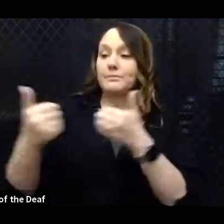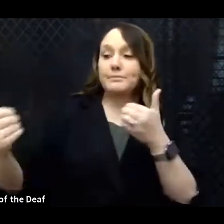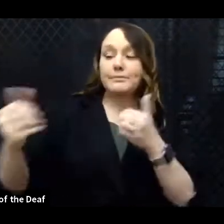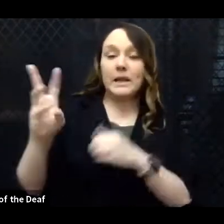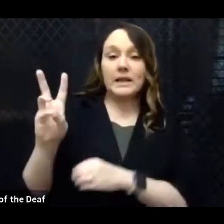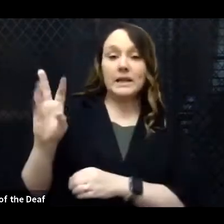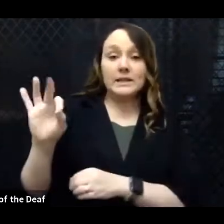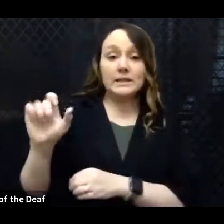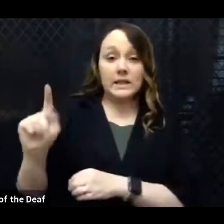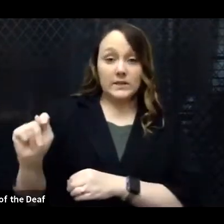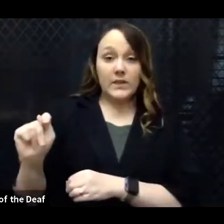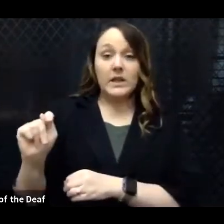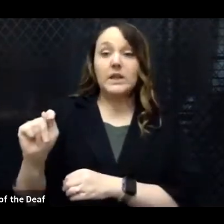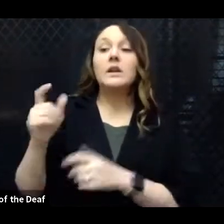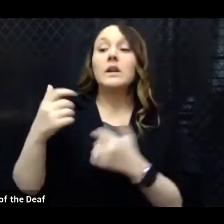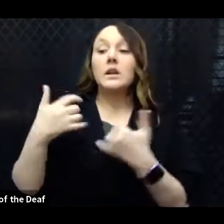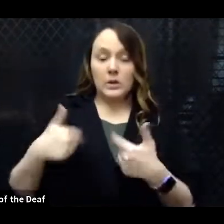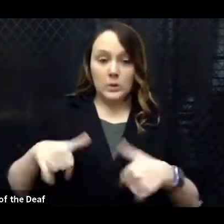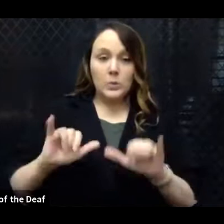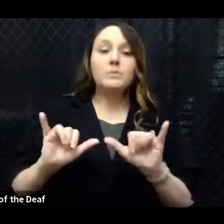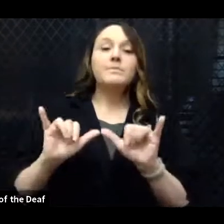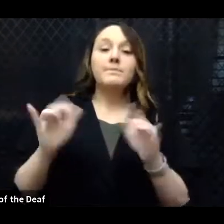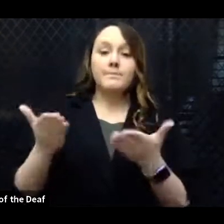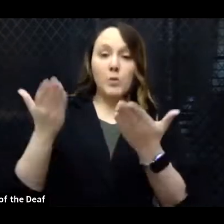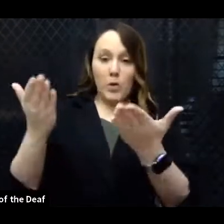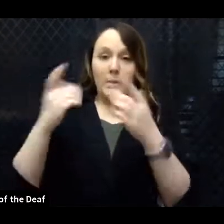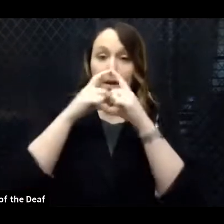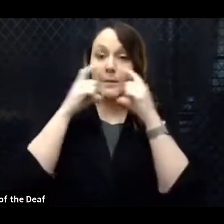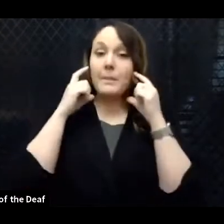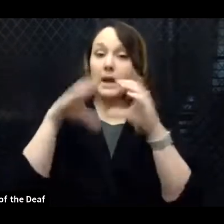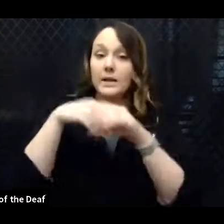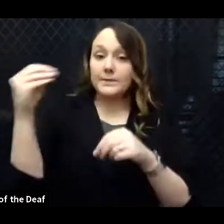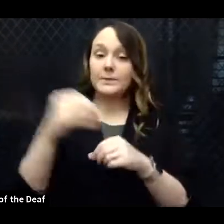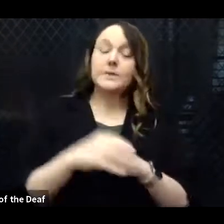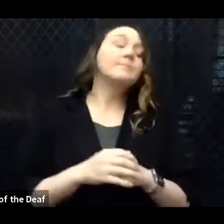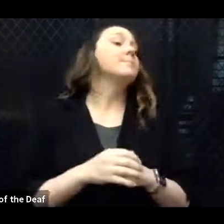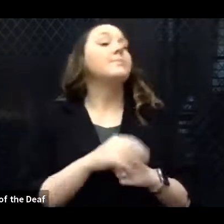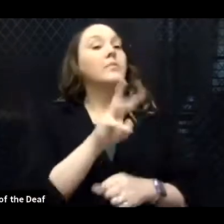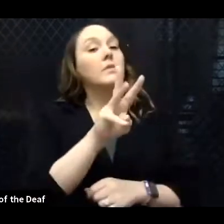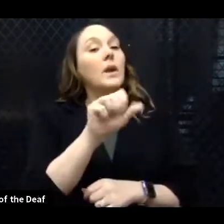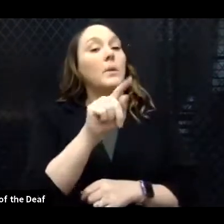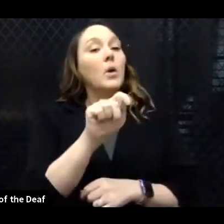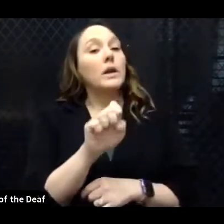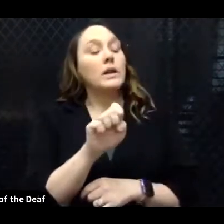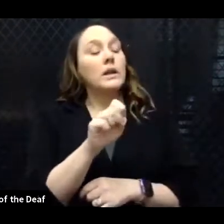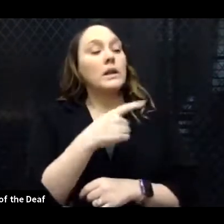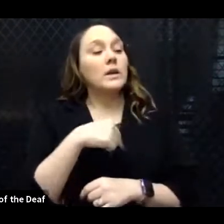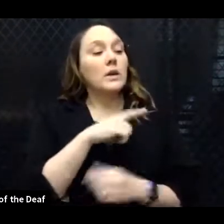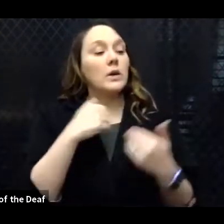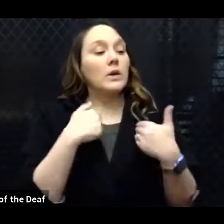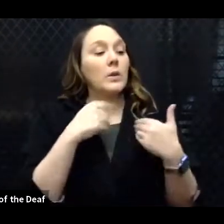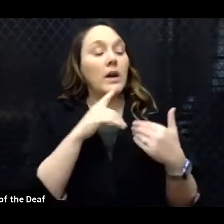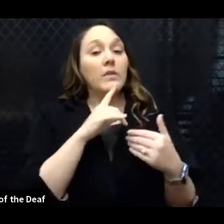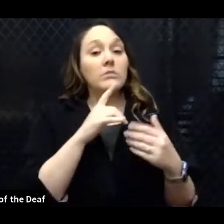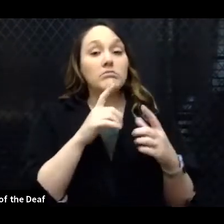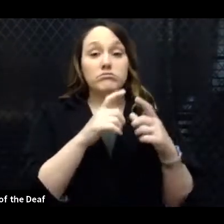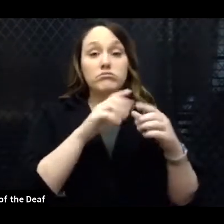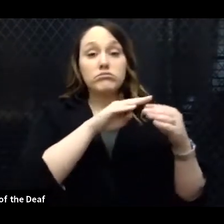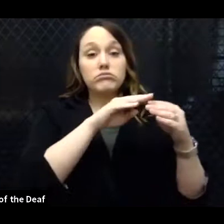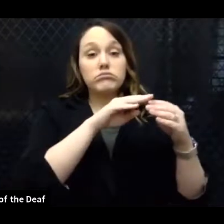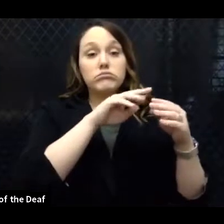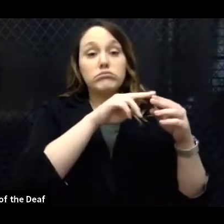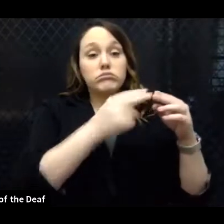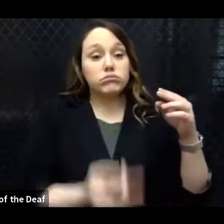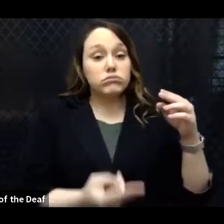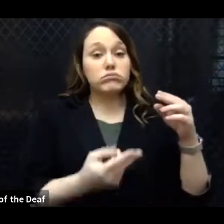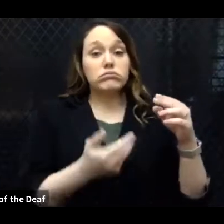distancing, we still recommend that you wear a mask outside. Okay, from WATE, we had a substantial drop in active cases over the past